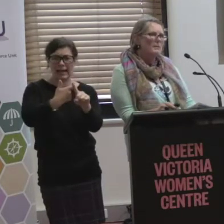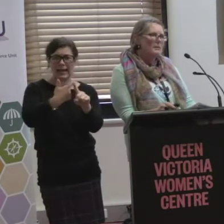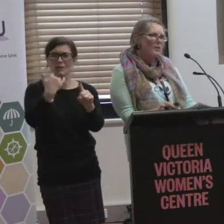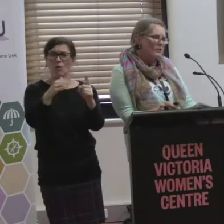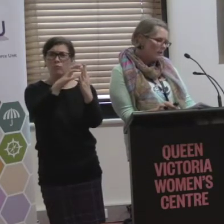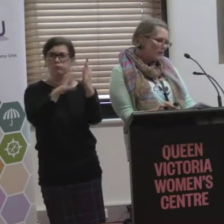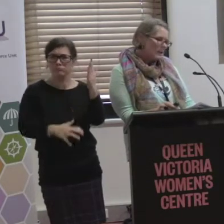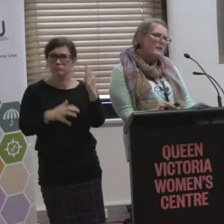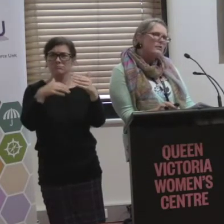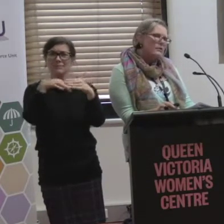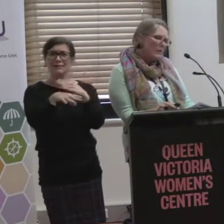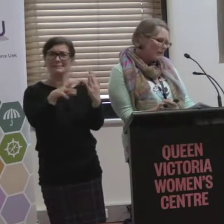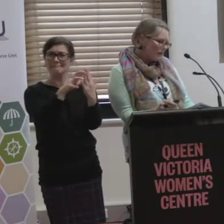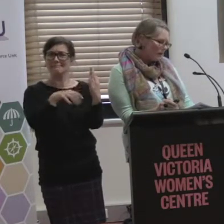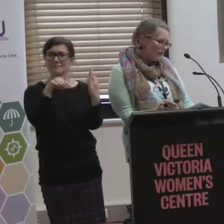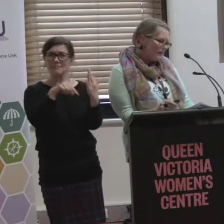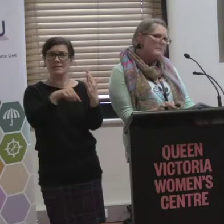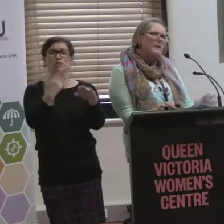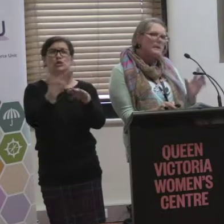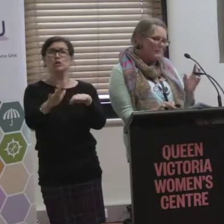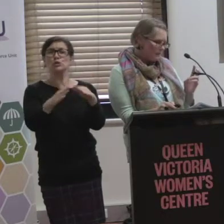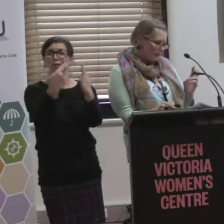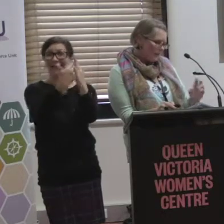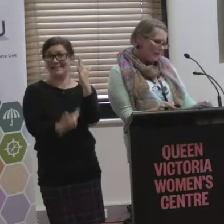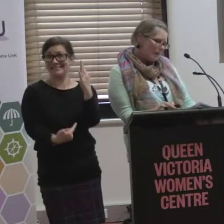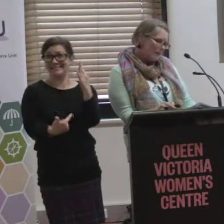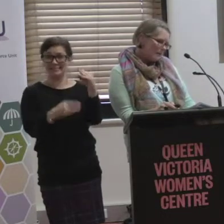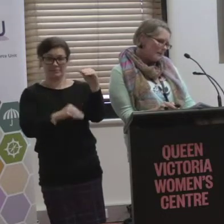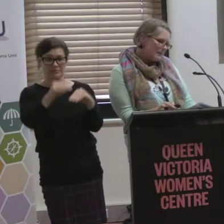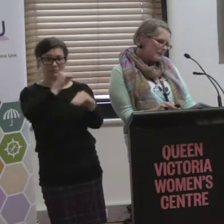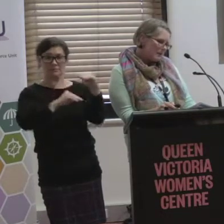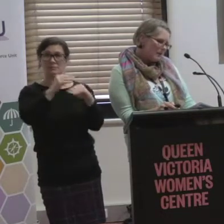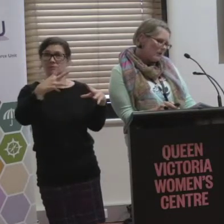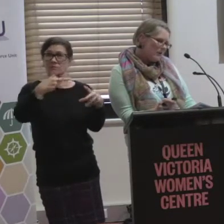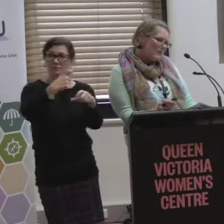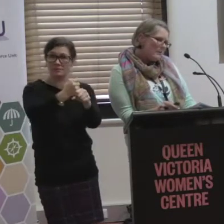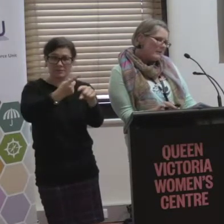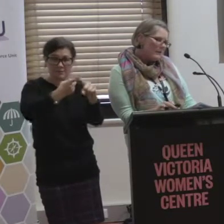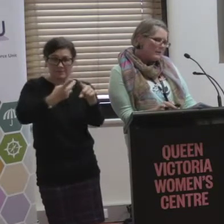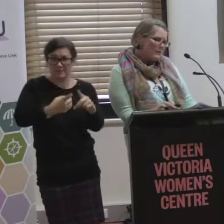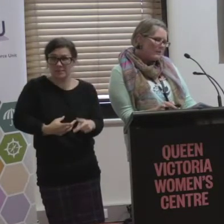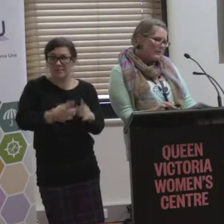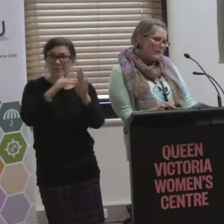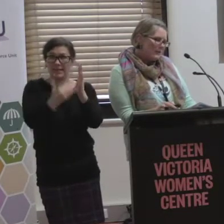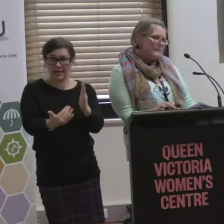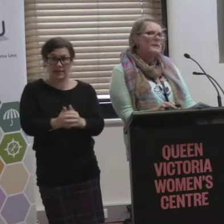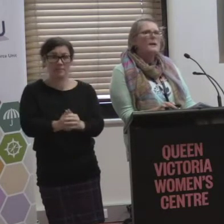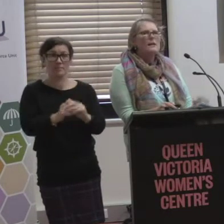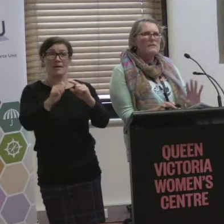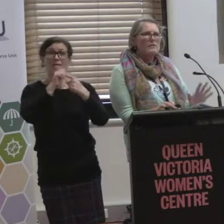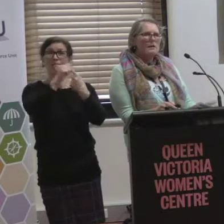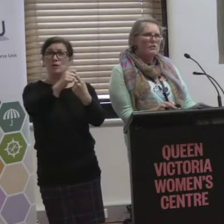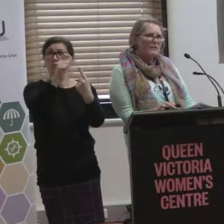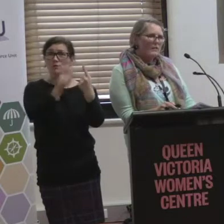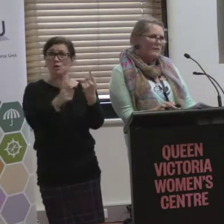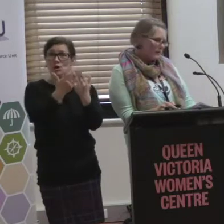Guardianship administration. It's a new hierarchical list. It's been a little bit condensed and narrowed, but the first person on that list, and again